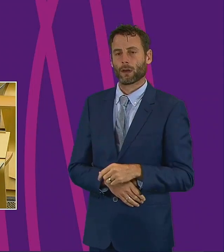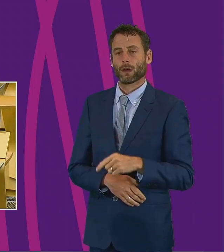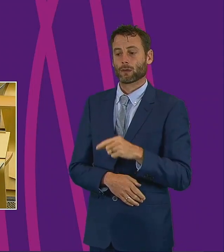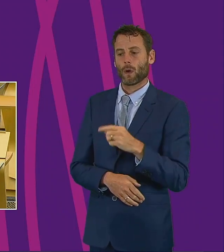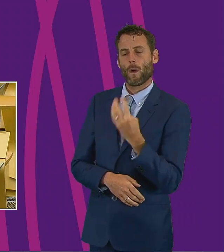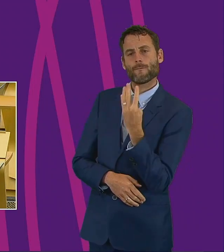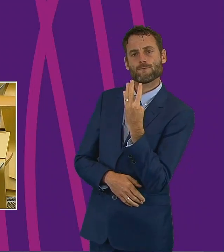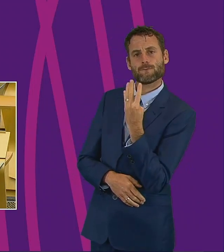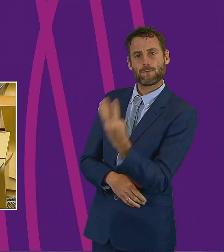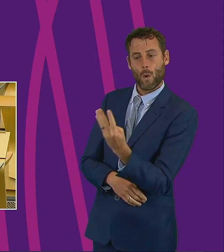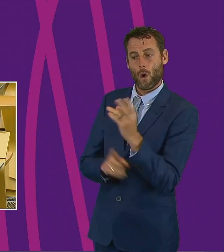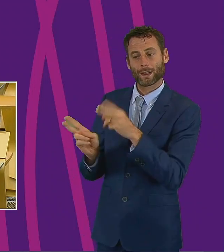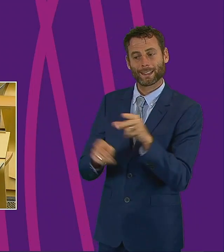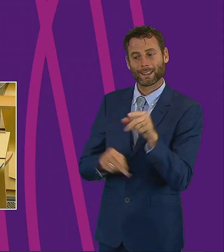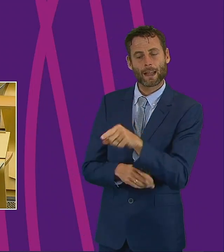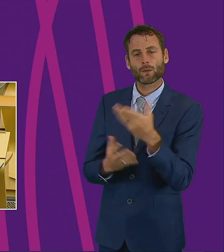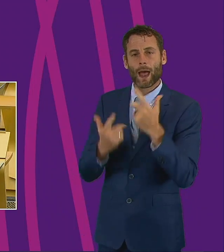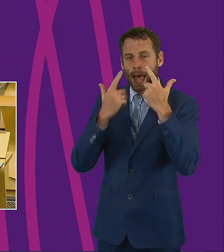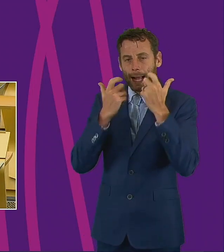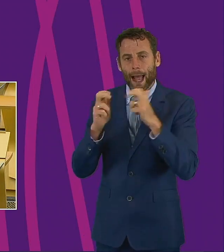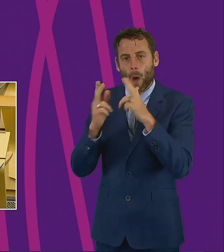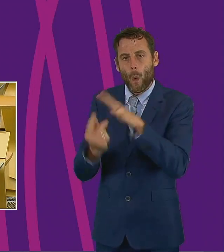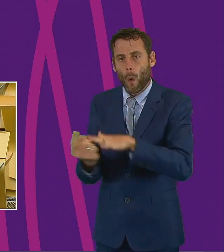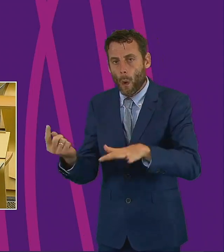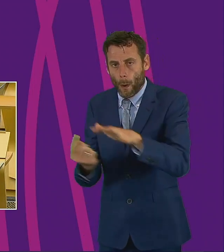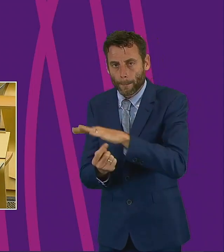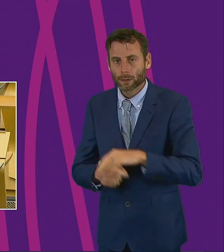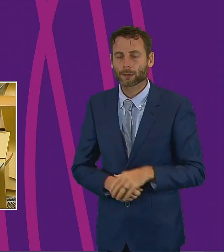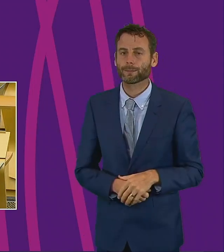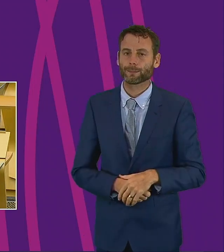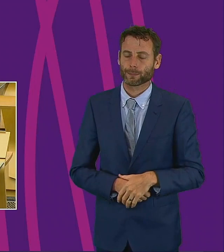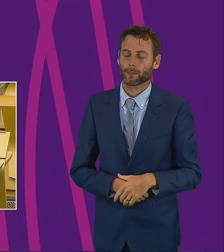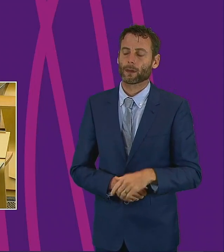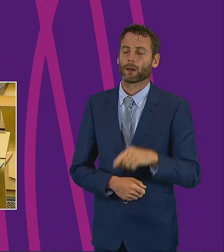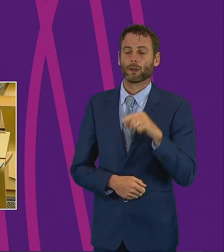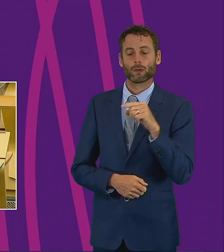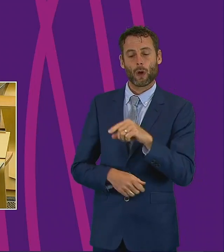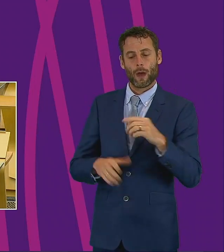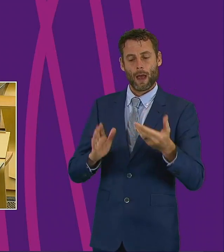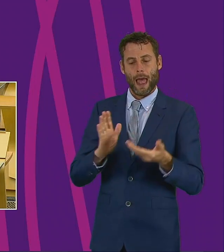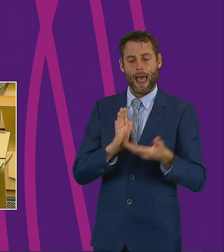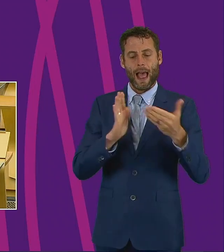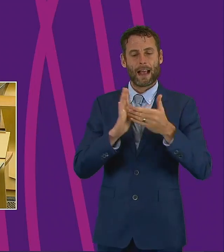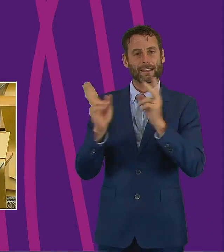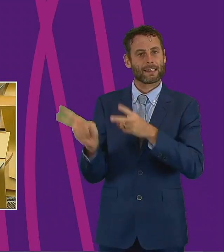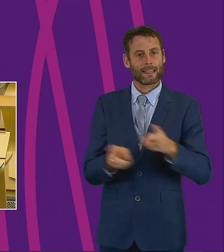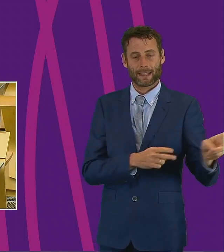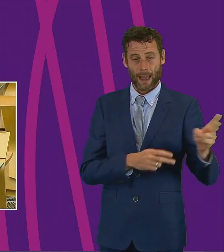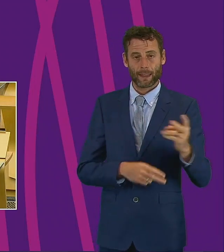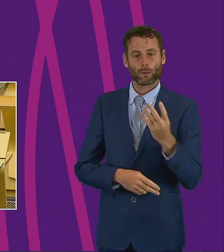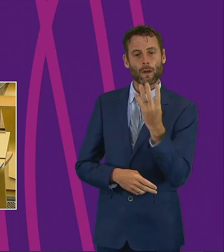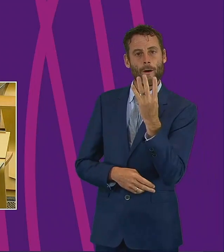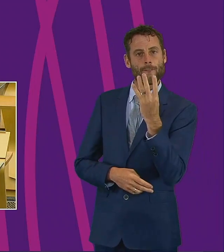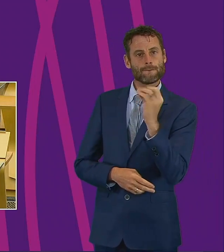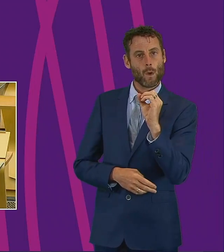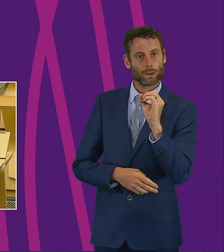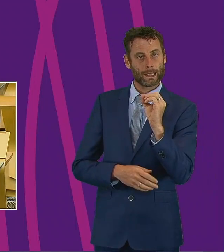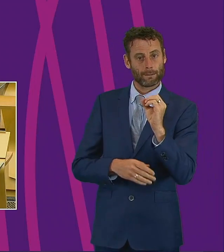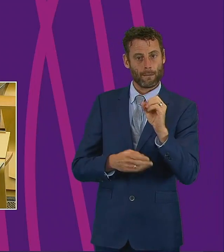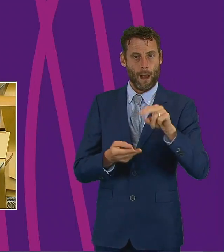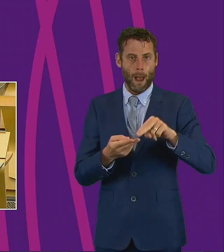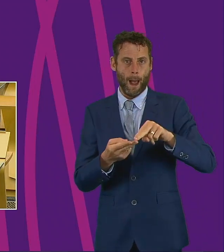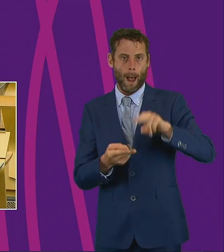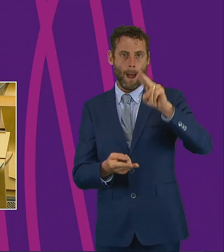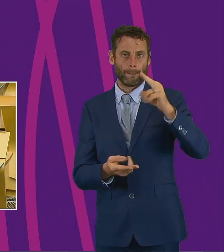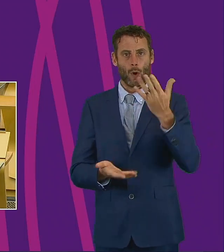number of deaths recorded last week from all causes, not just COVID, was 40 higher than the 5-year average for the same time of year. However, as we've seen in recent